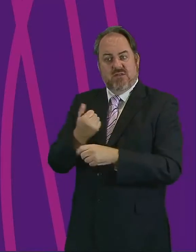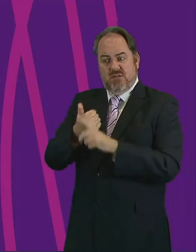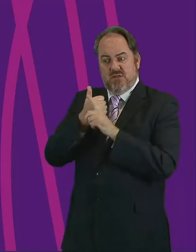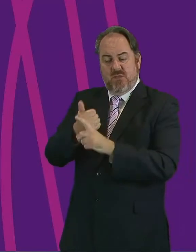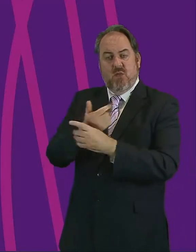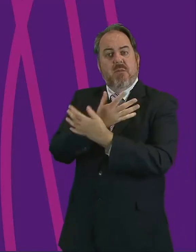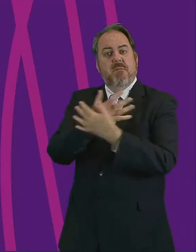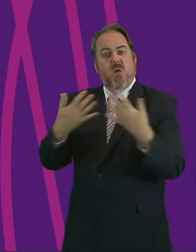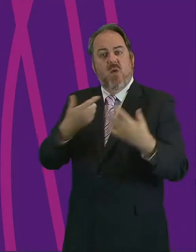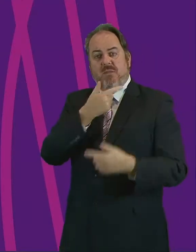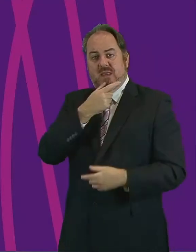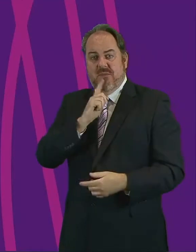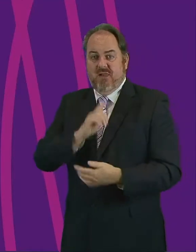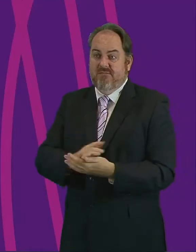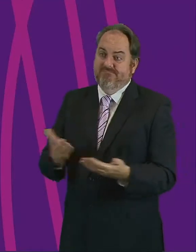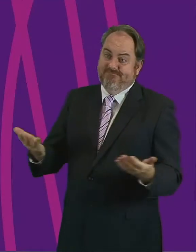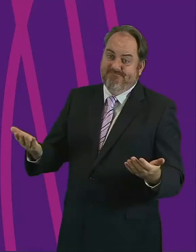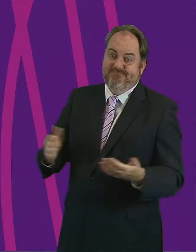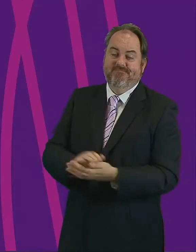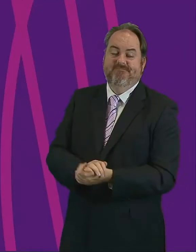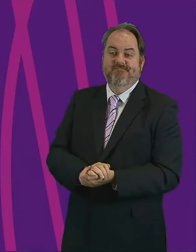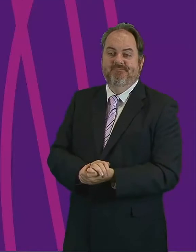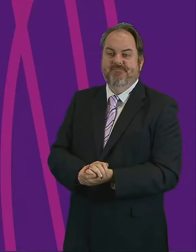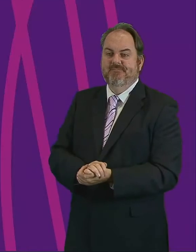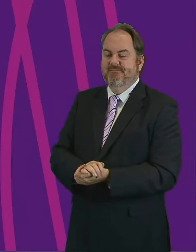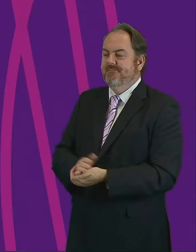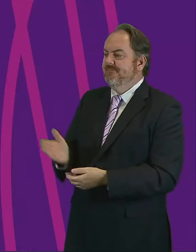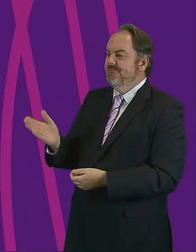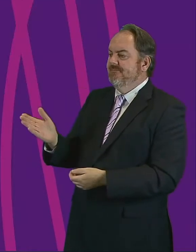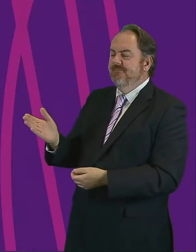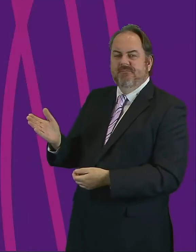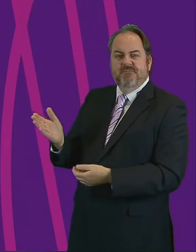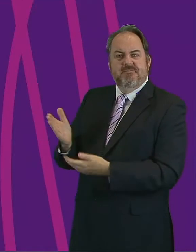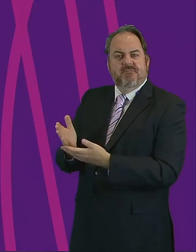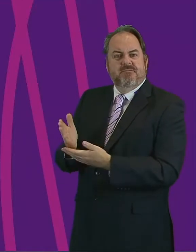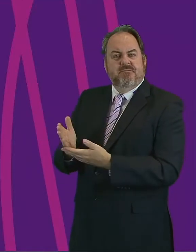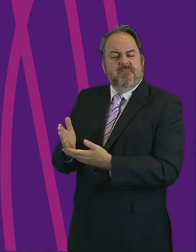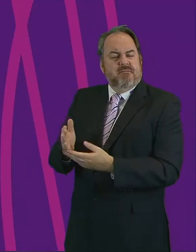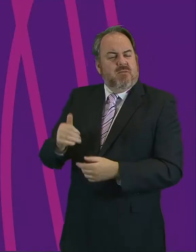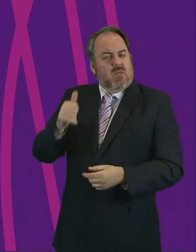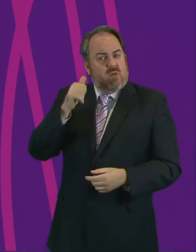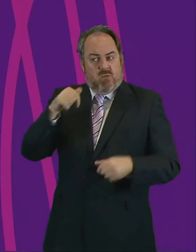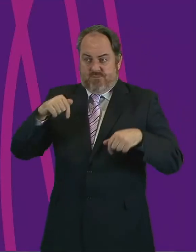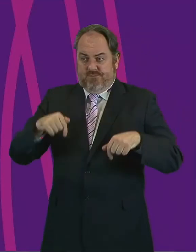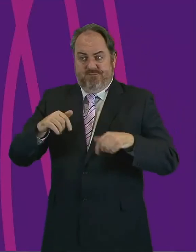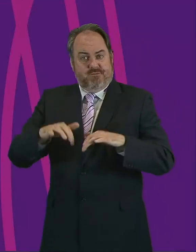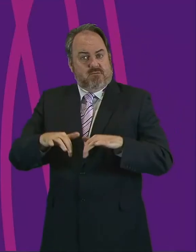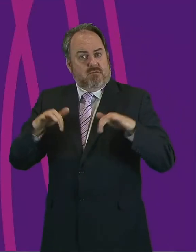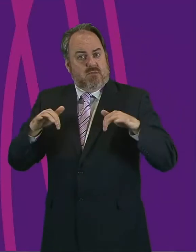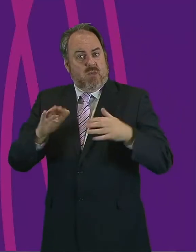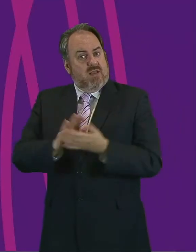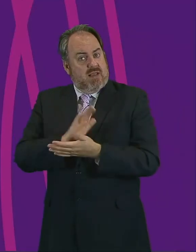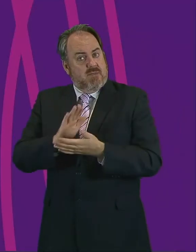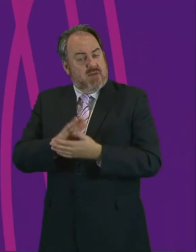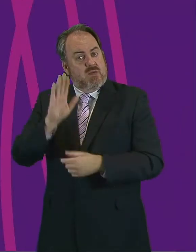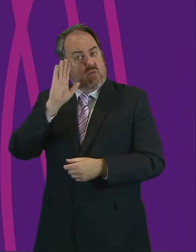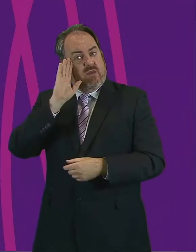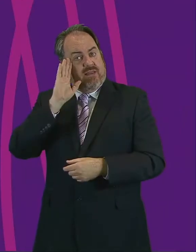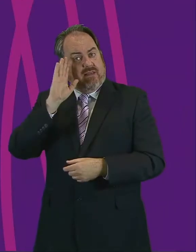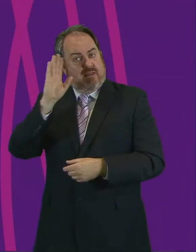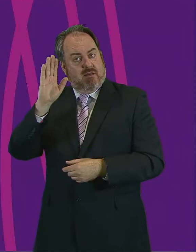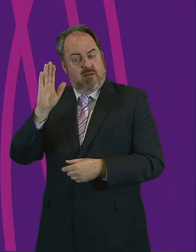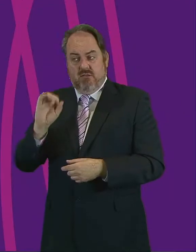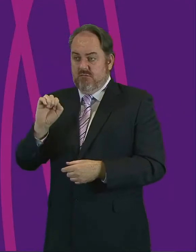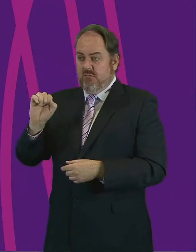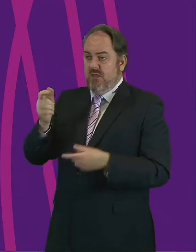Bruce Crawford, followed by Maurice Golden. Thank you, President Officer. Many of us here at Holyrood welcome much of what the Chancellor announced yesterday to protect jobs